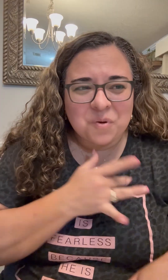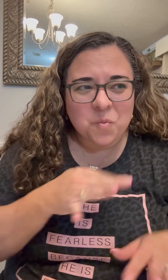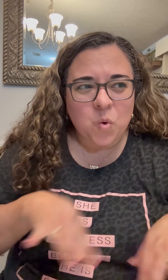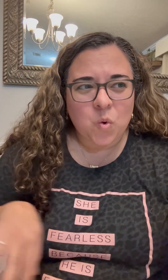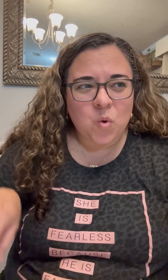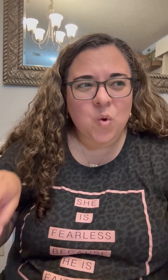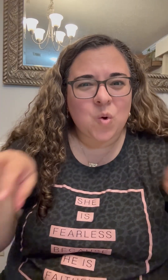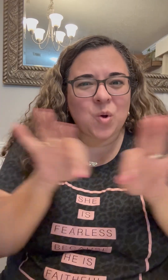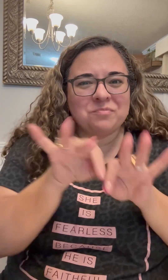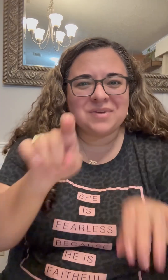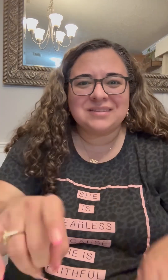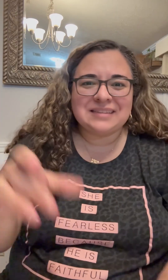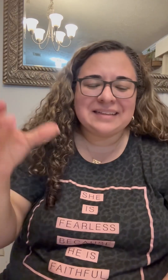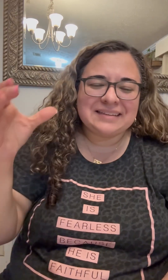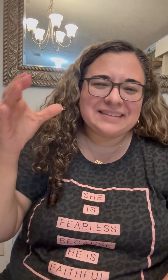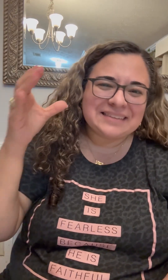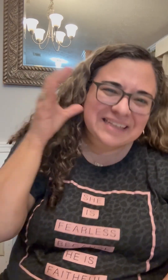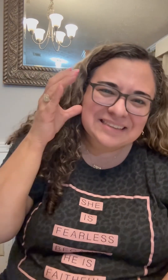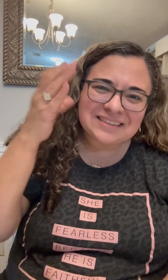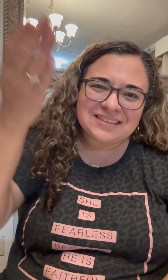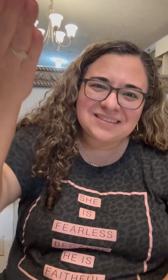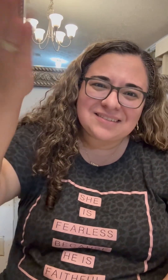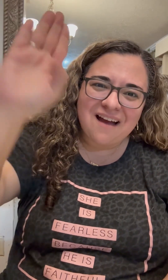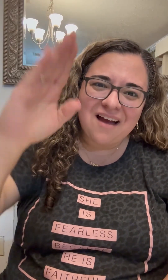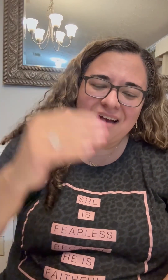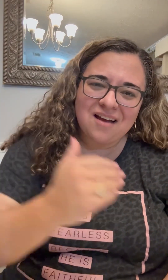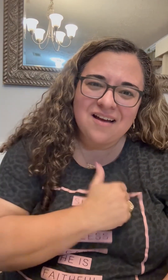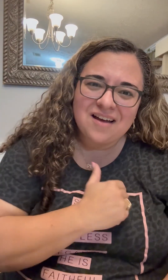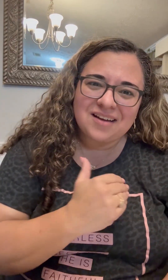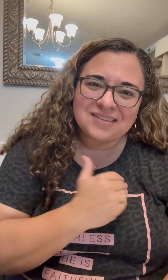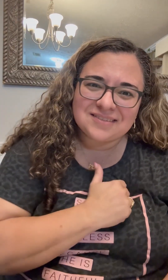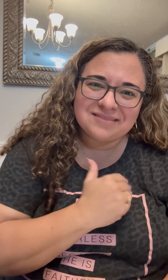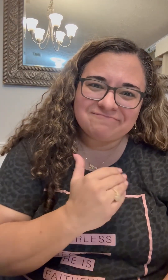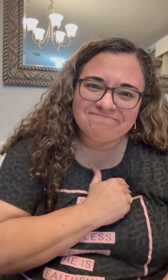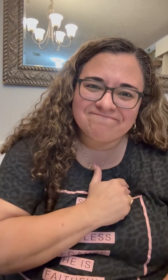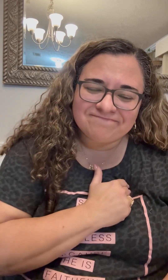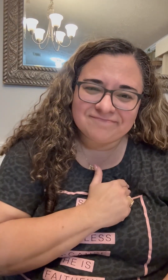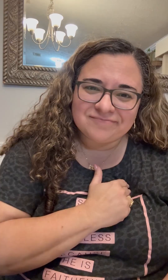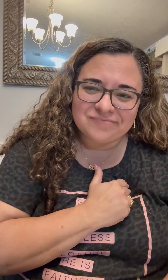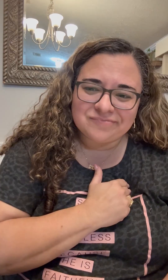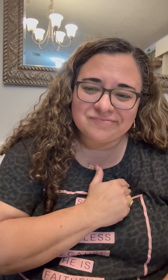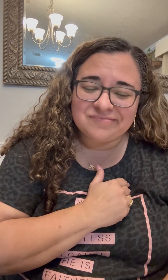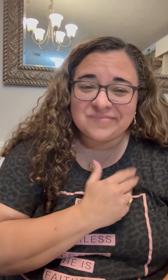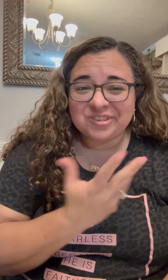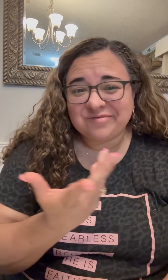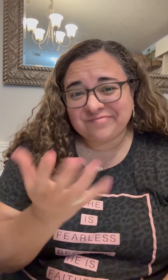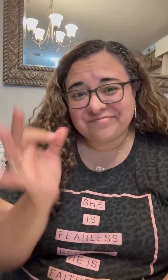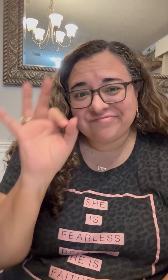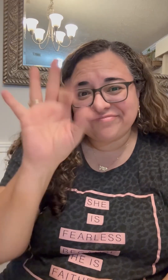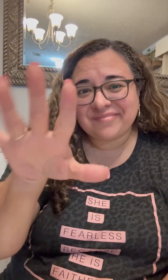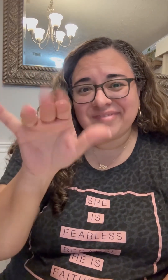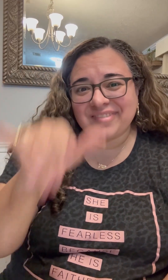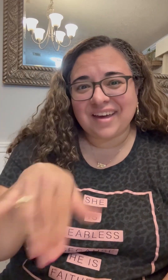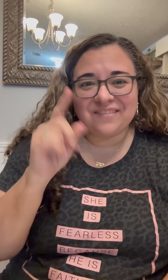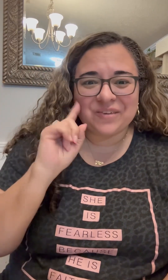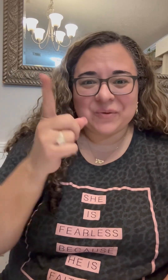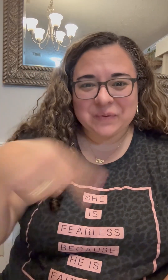That was so touching to me. We have to listen to the voice of God, those